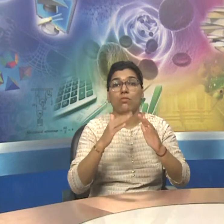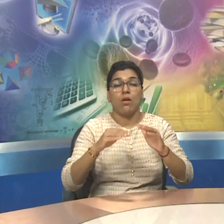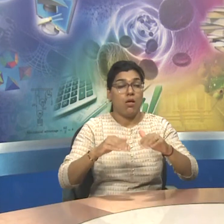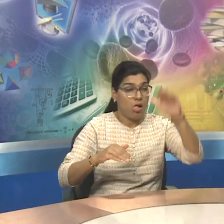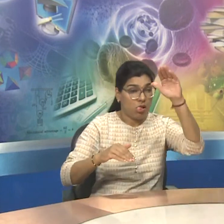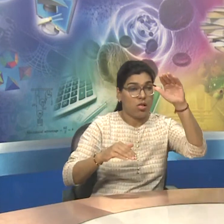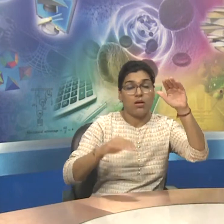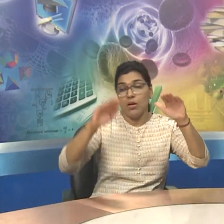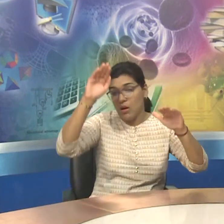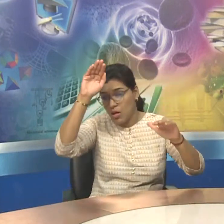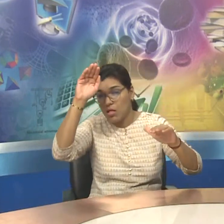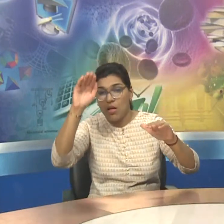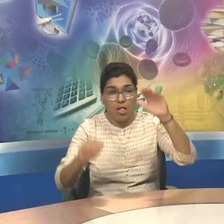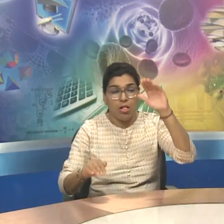into a